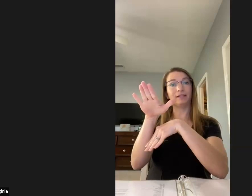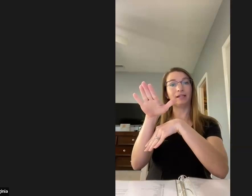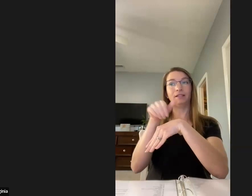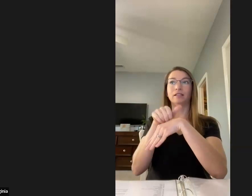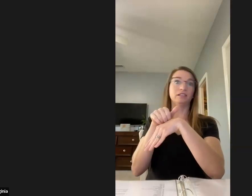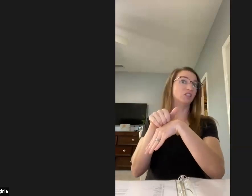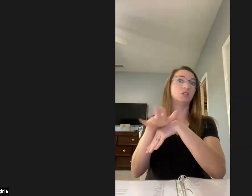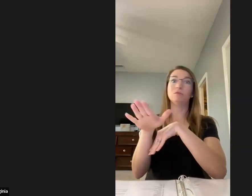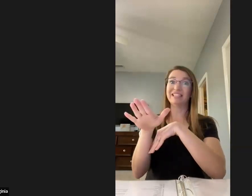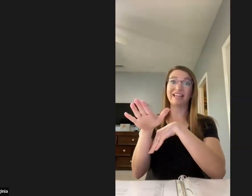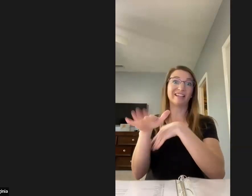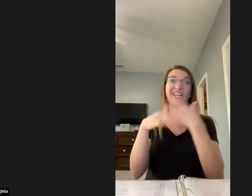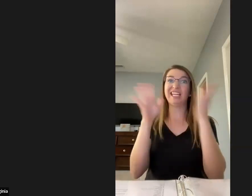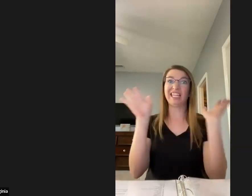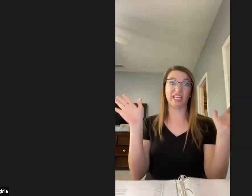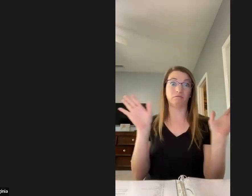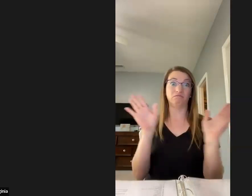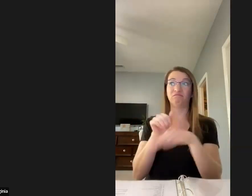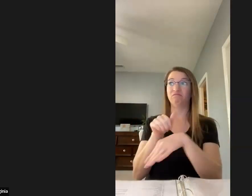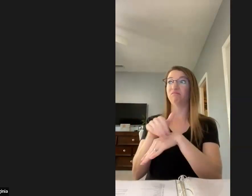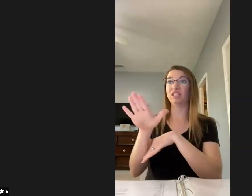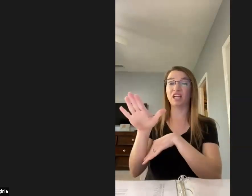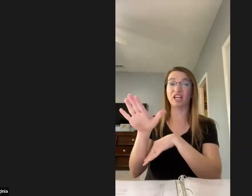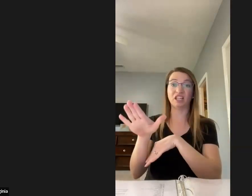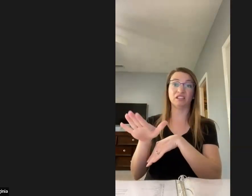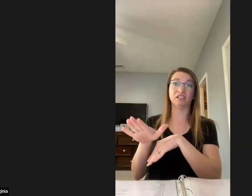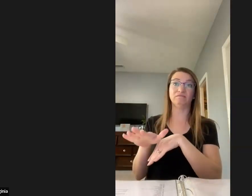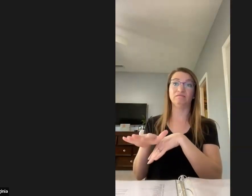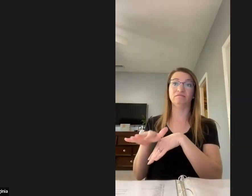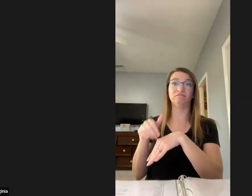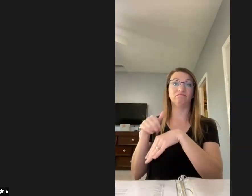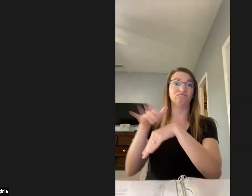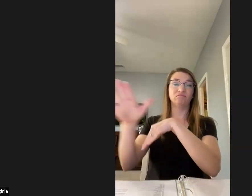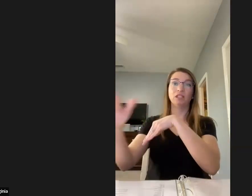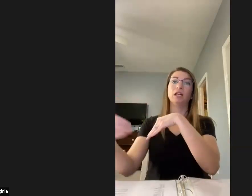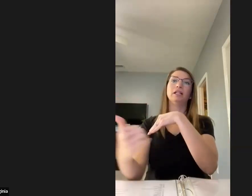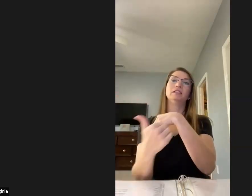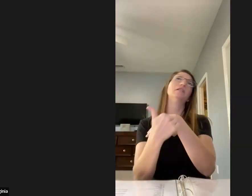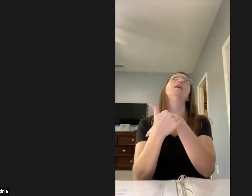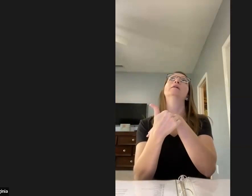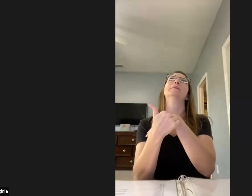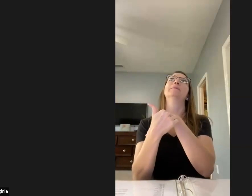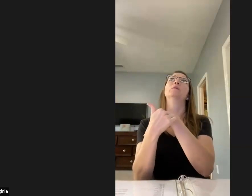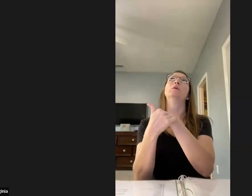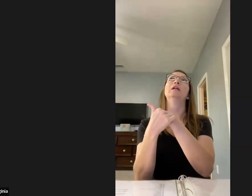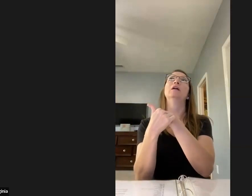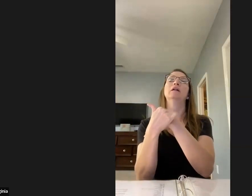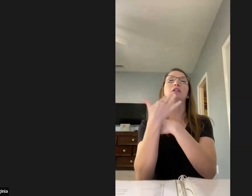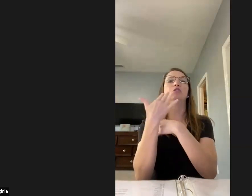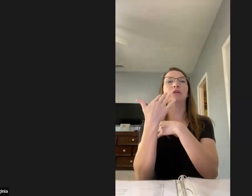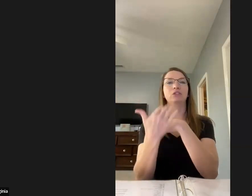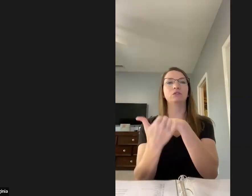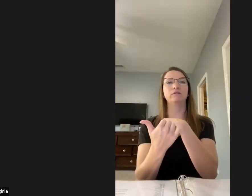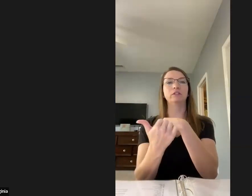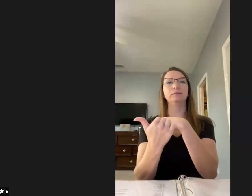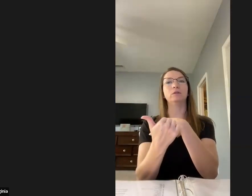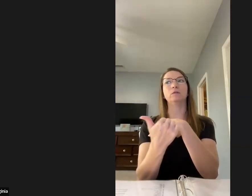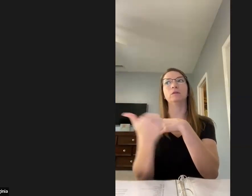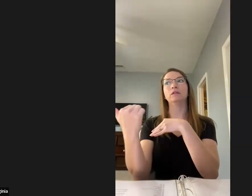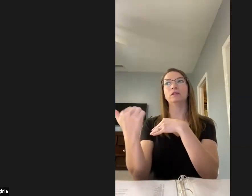Okay. This is to send anything. Send, and it's a what we call a directional verb. So